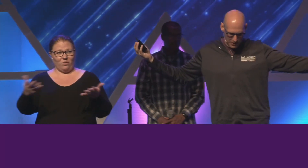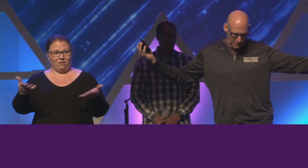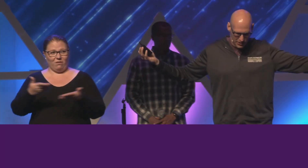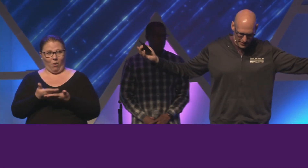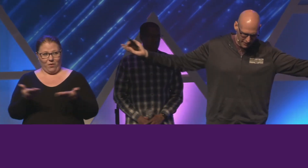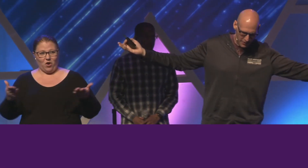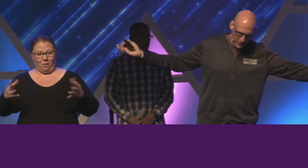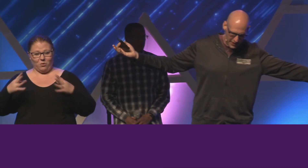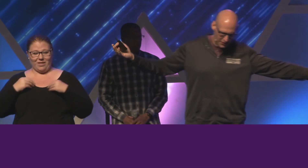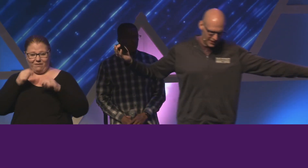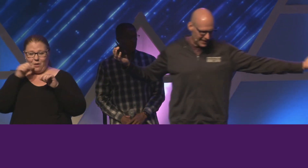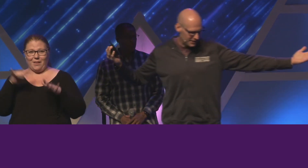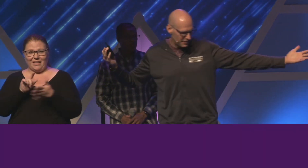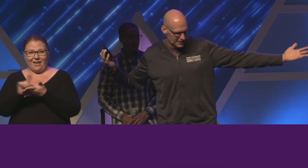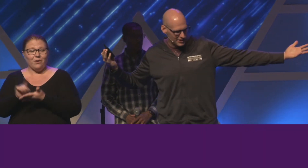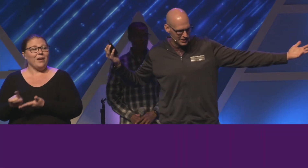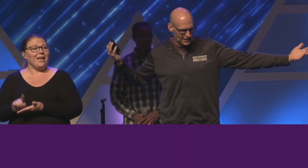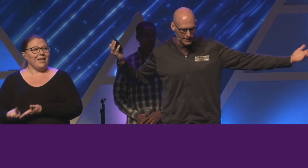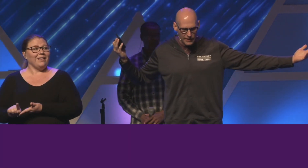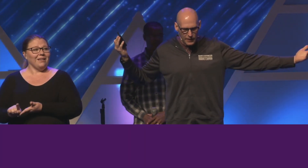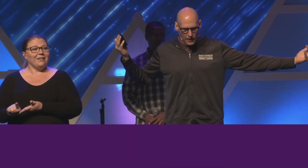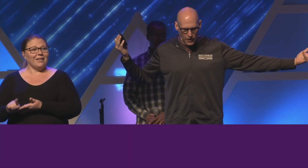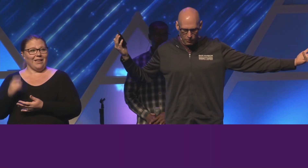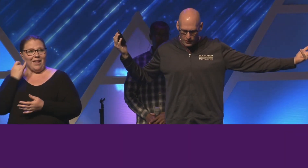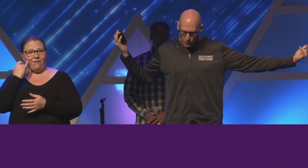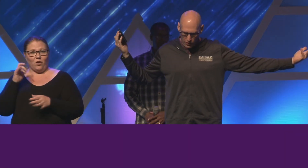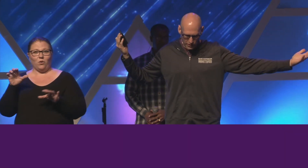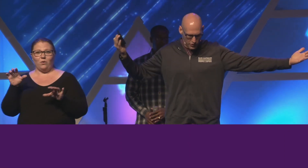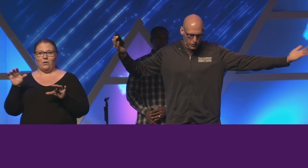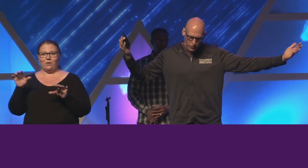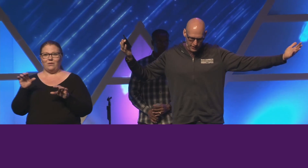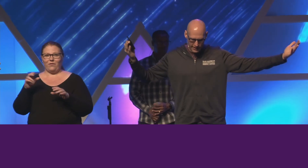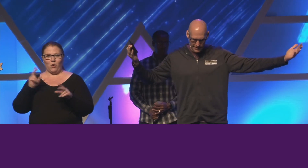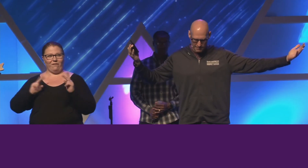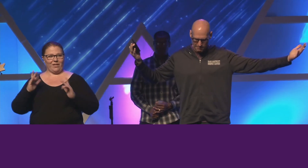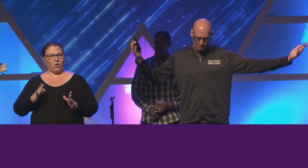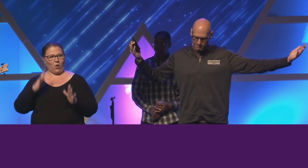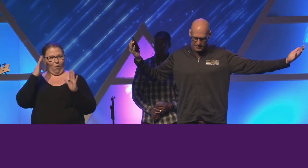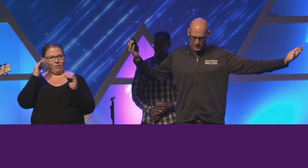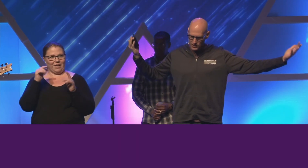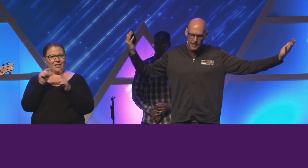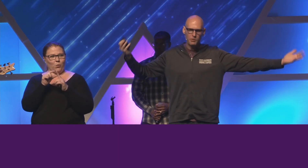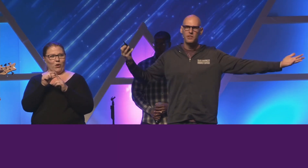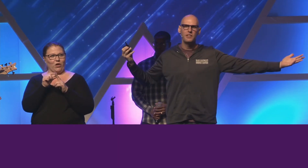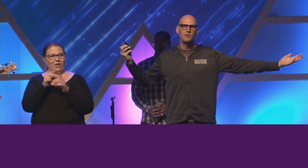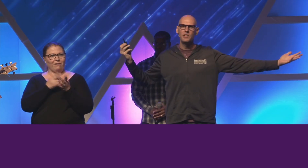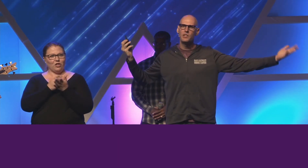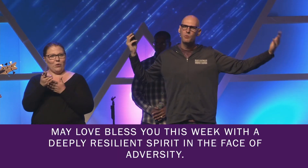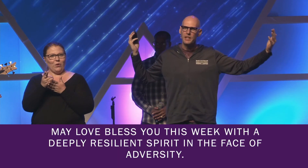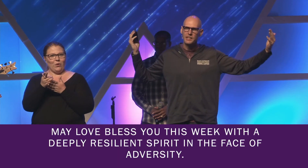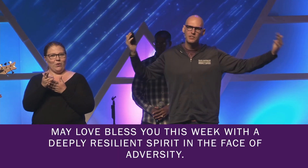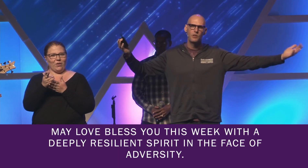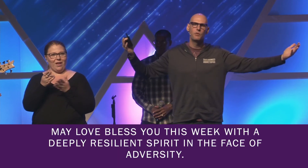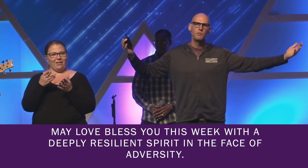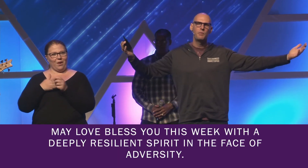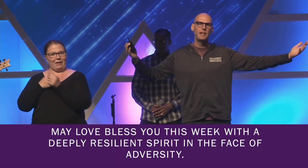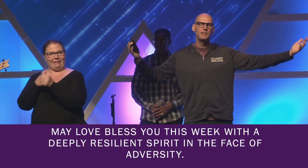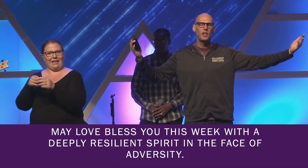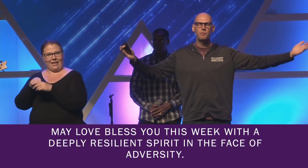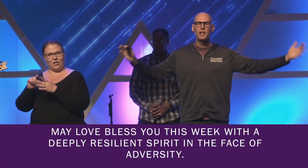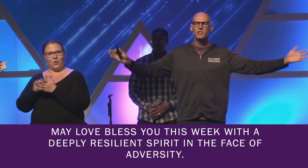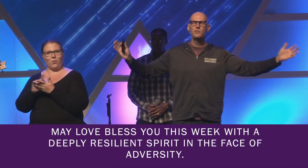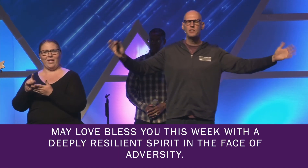this week. We do this every week. If you're a guest with us, just hopefully a word of truth that you take with you into the week. And so